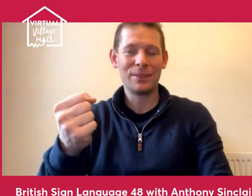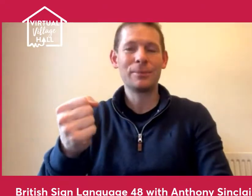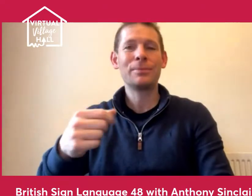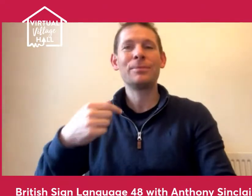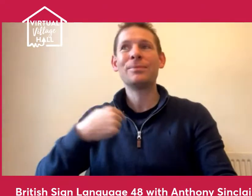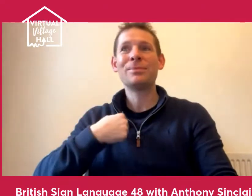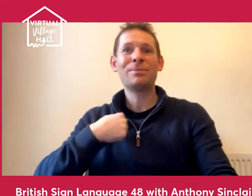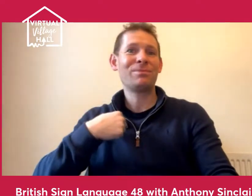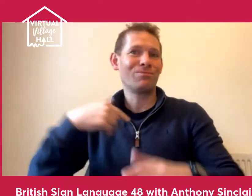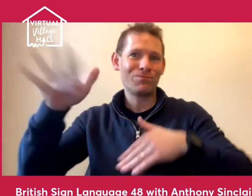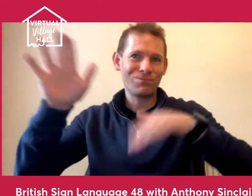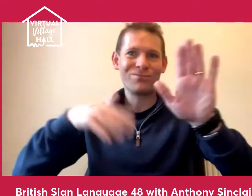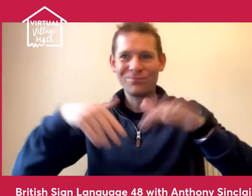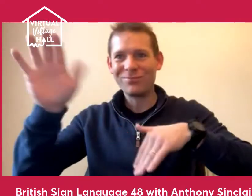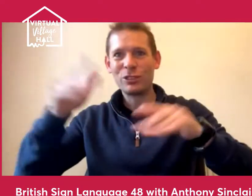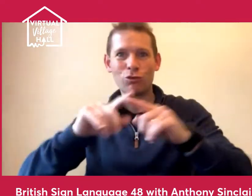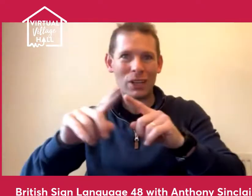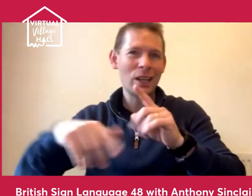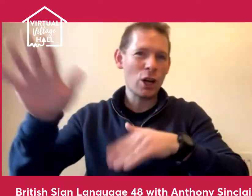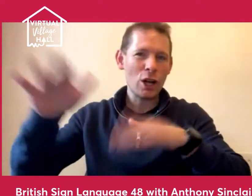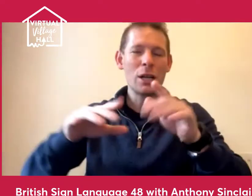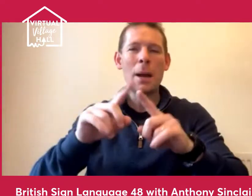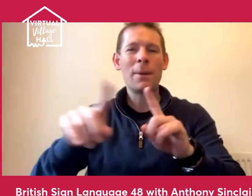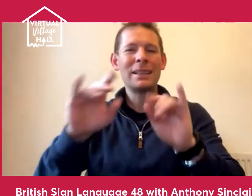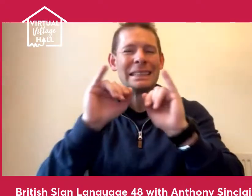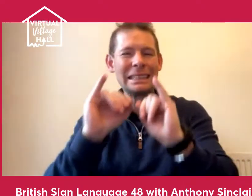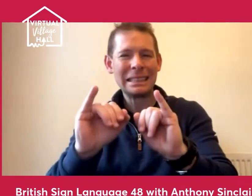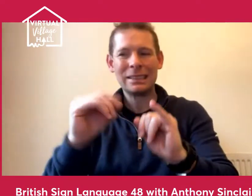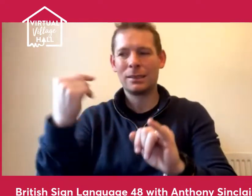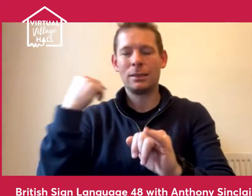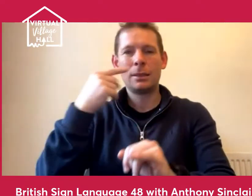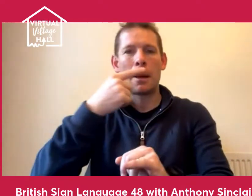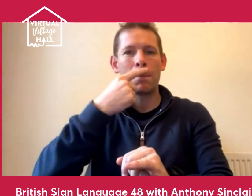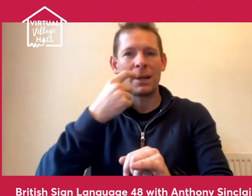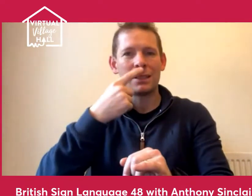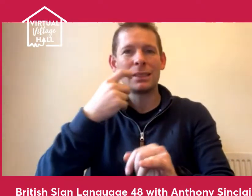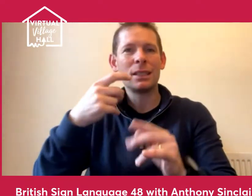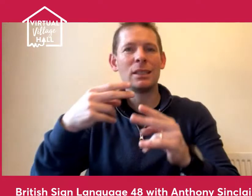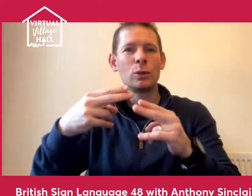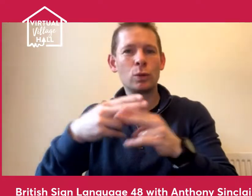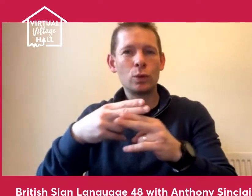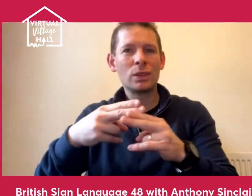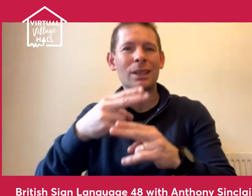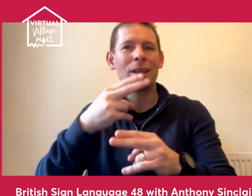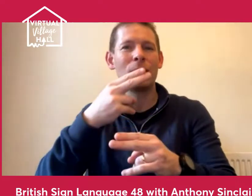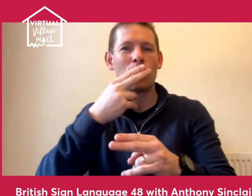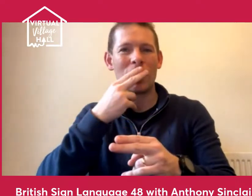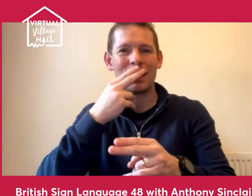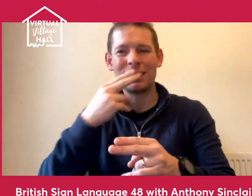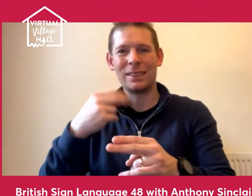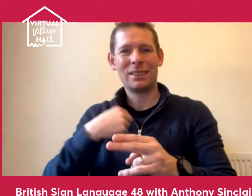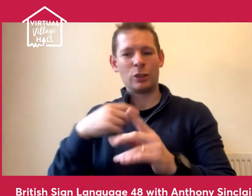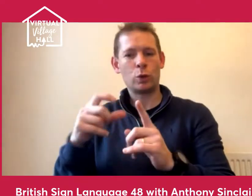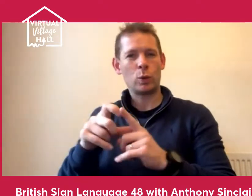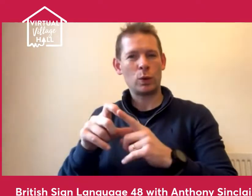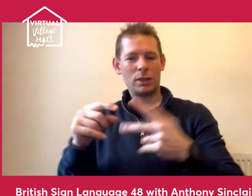three children, and we've been out and about every day. But unfortunately, on Monday, Tuesday,